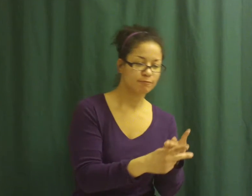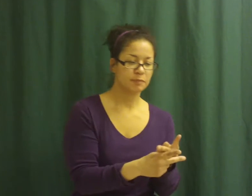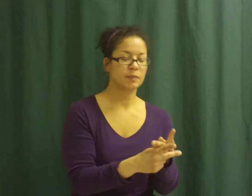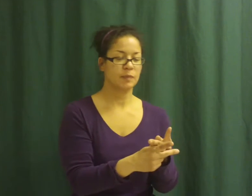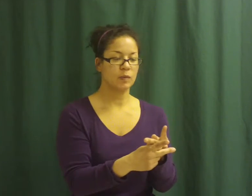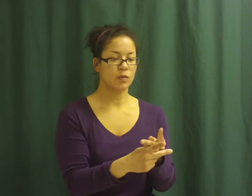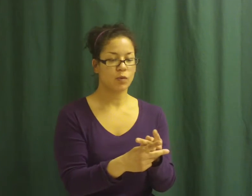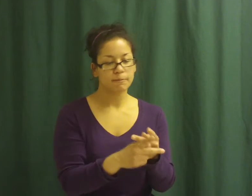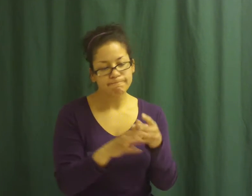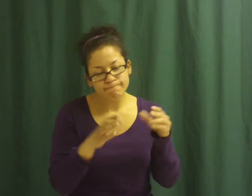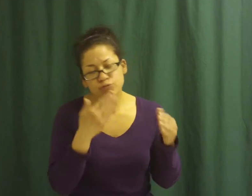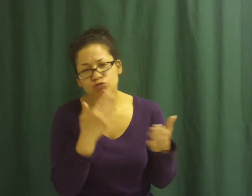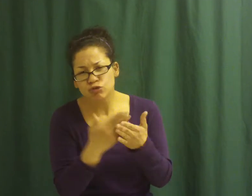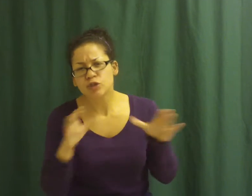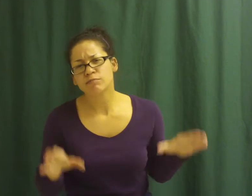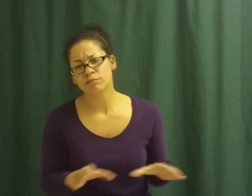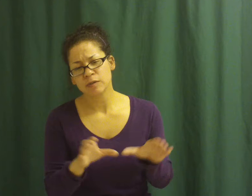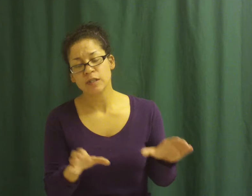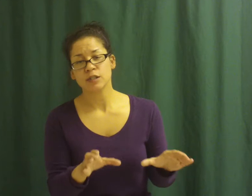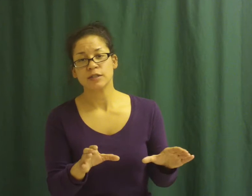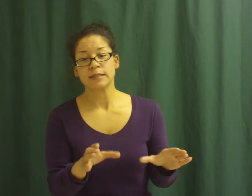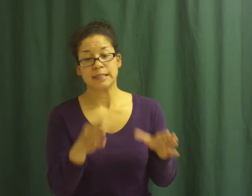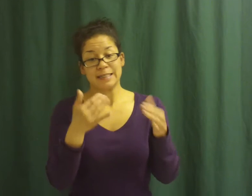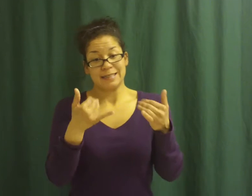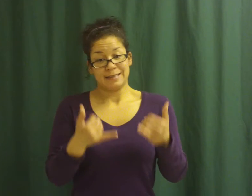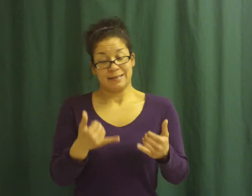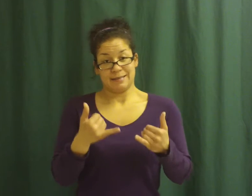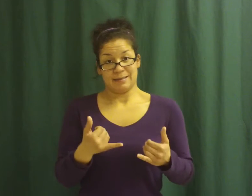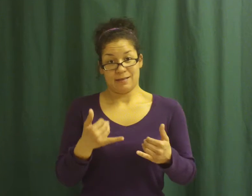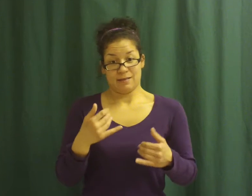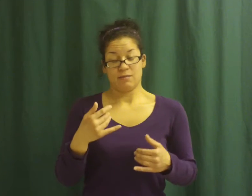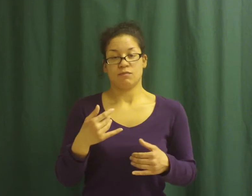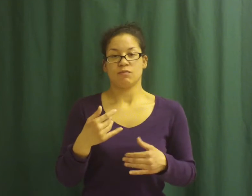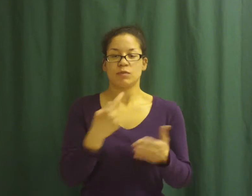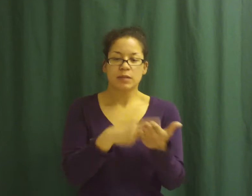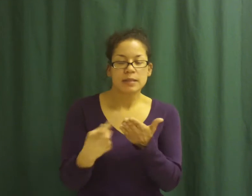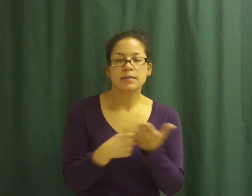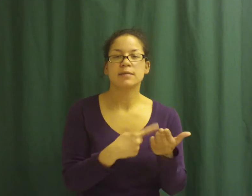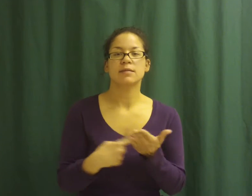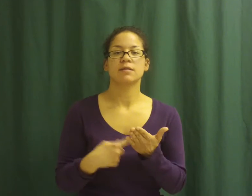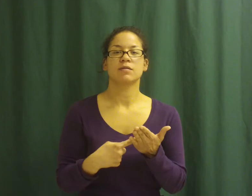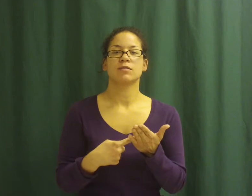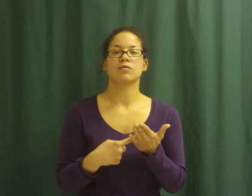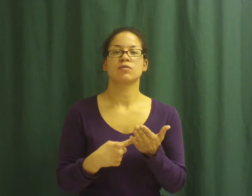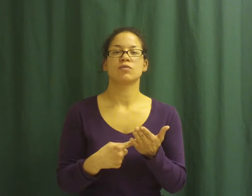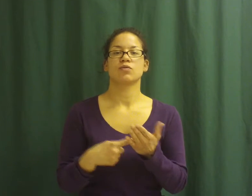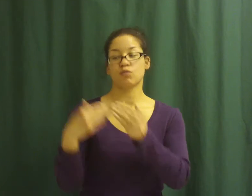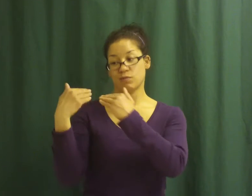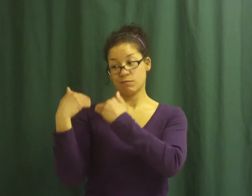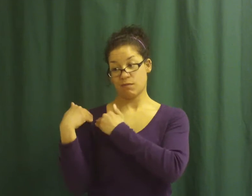speak of responsibility, which Adams called honesty and